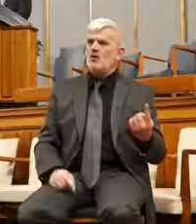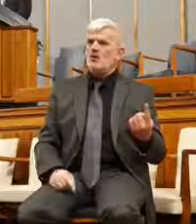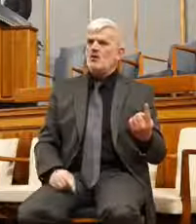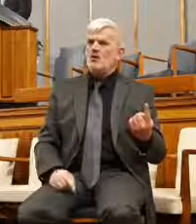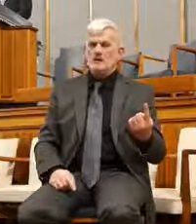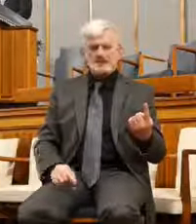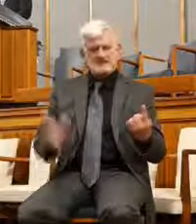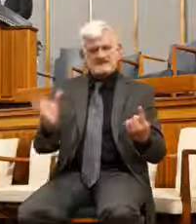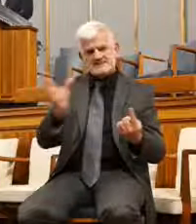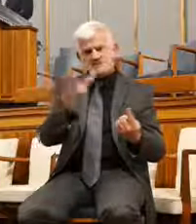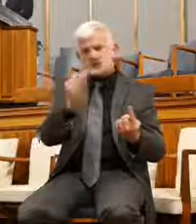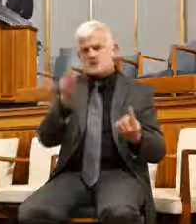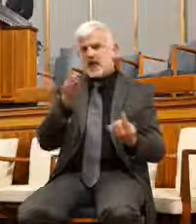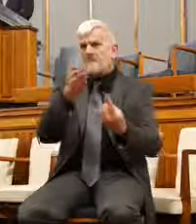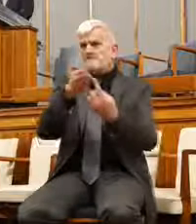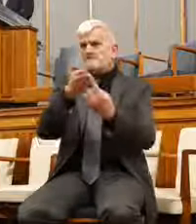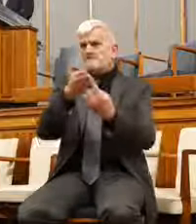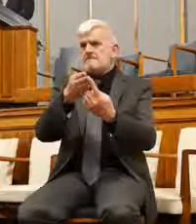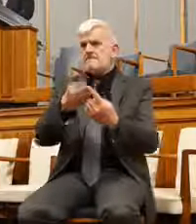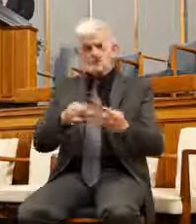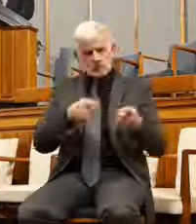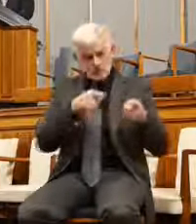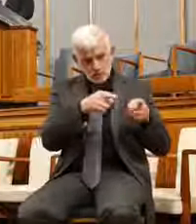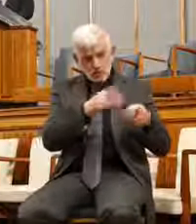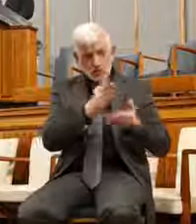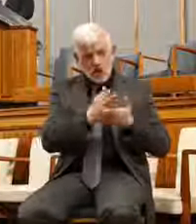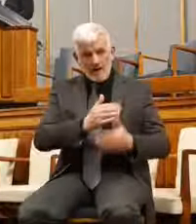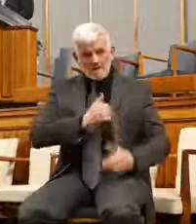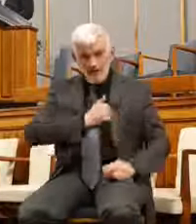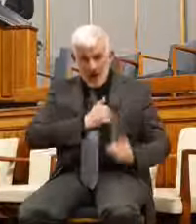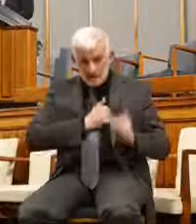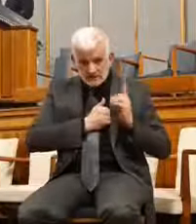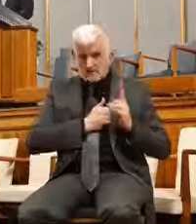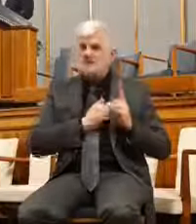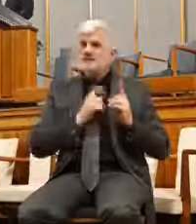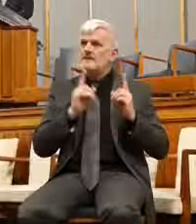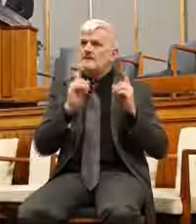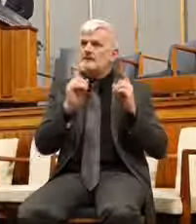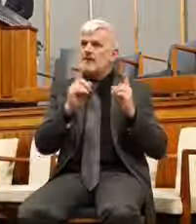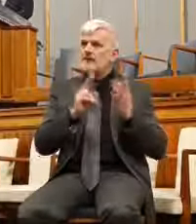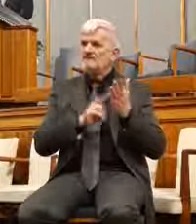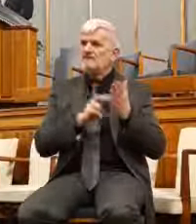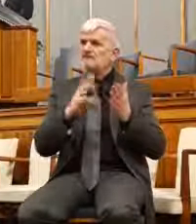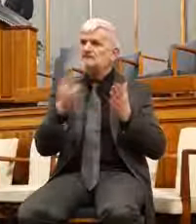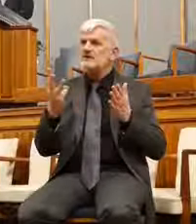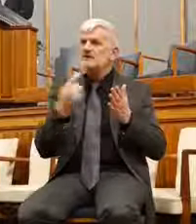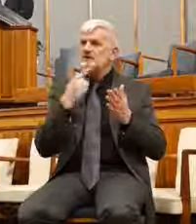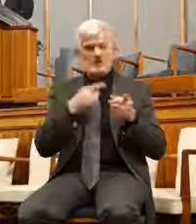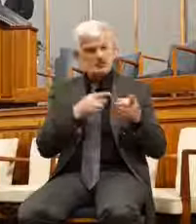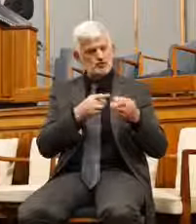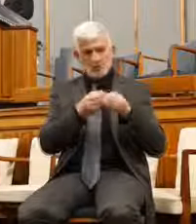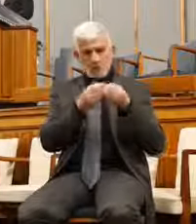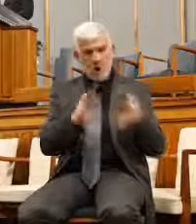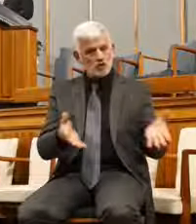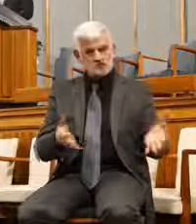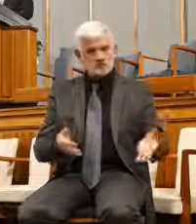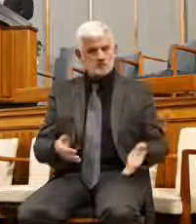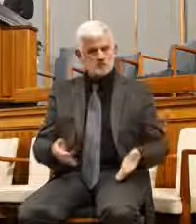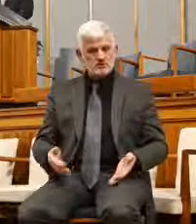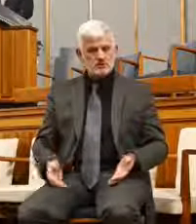mine. But look what you've done, he says in verse 3 of the chapter. You've lost your instincts for